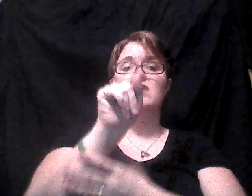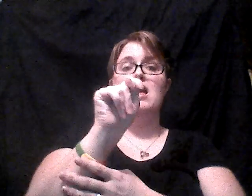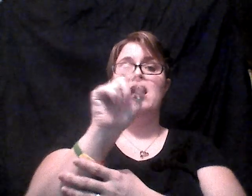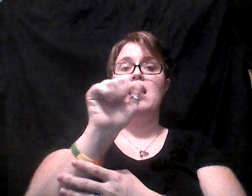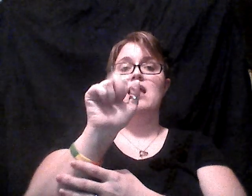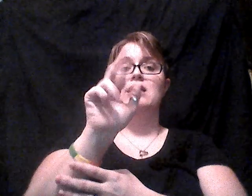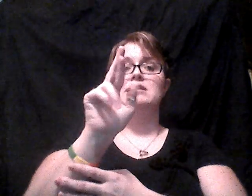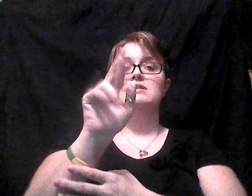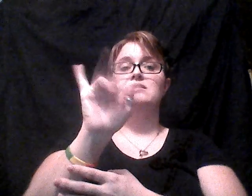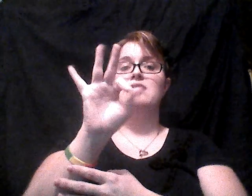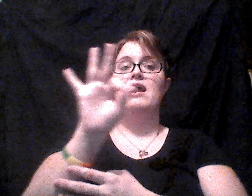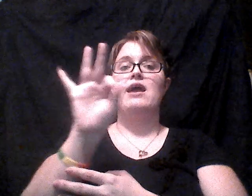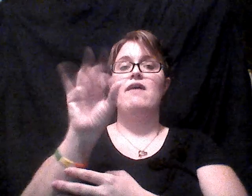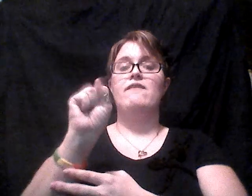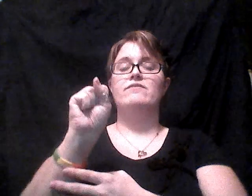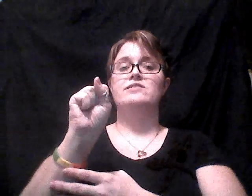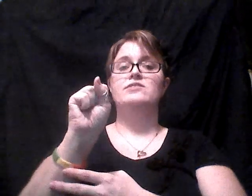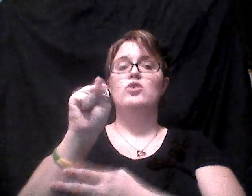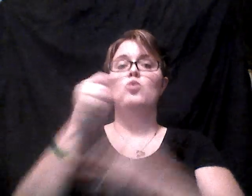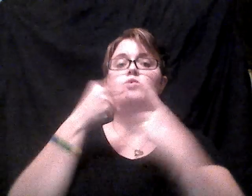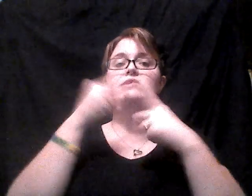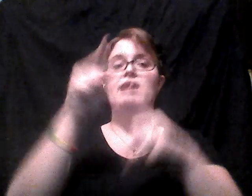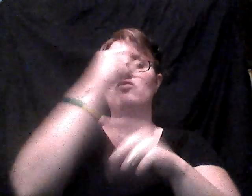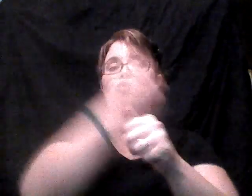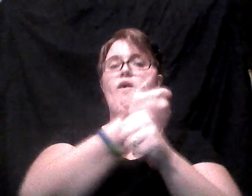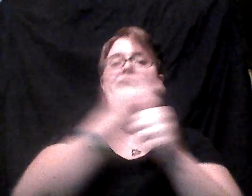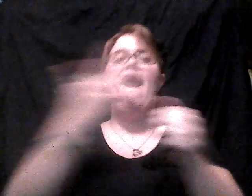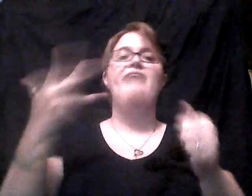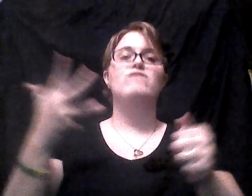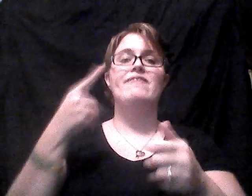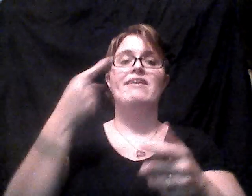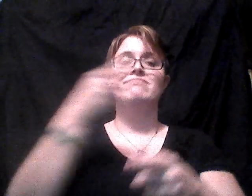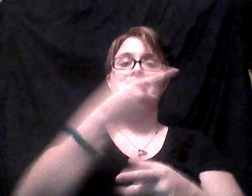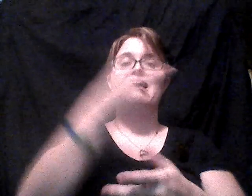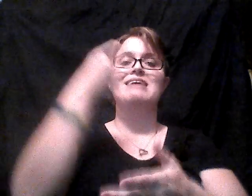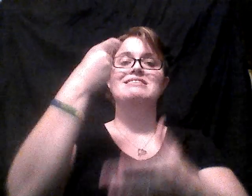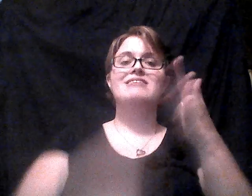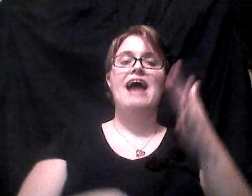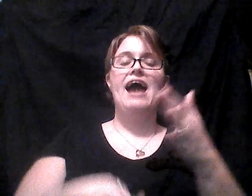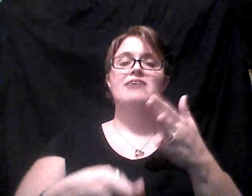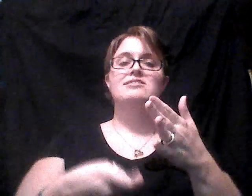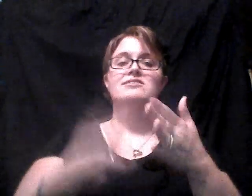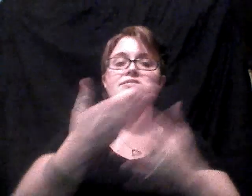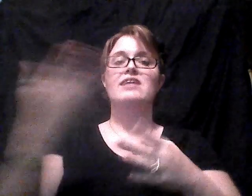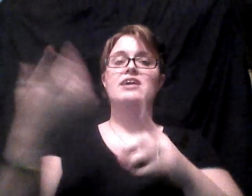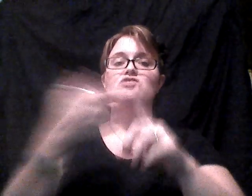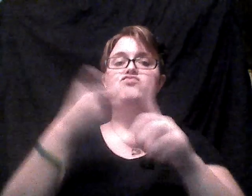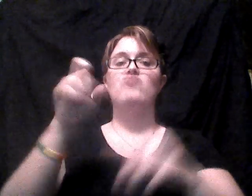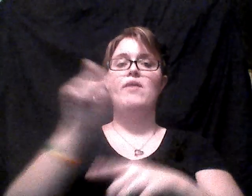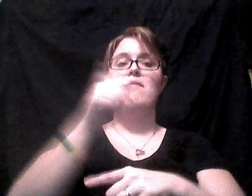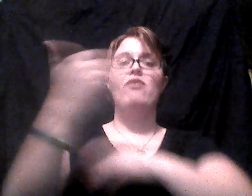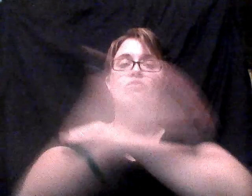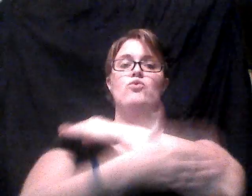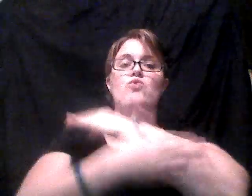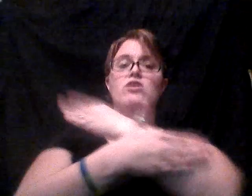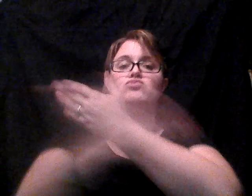imports. That was the way out of the Great Depression. He would feed dogs, signed the law to feed dogs, almost dogs. Wouldn't feed people. He's